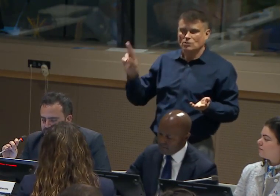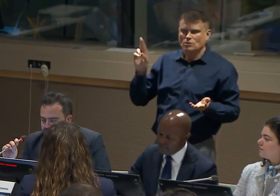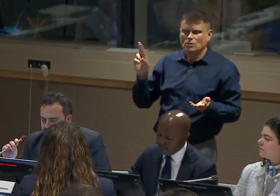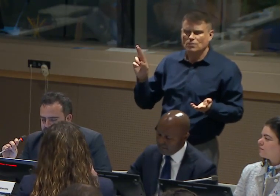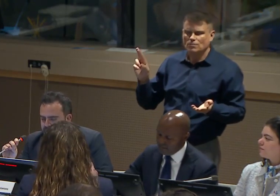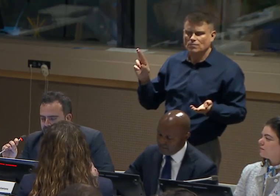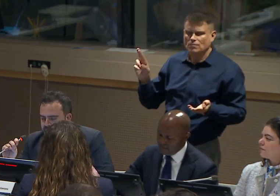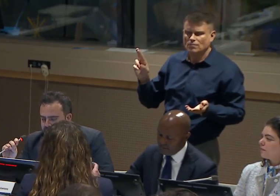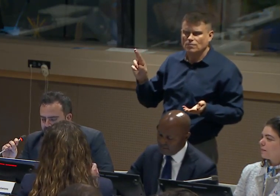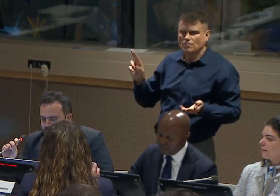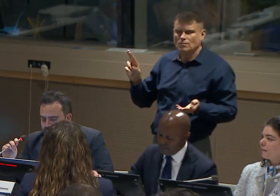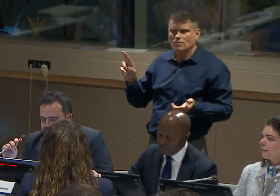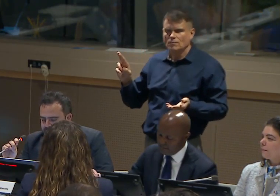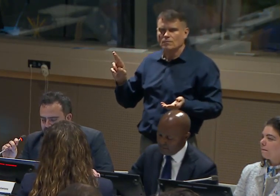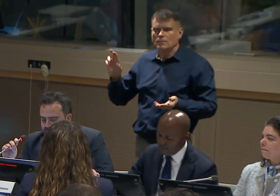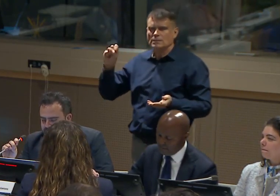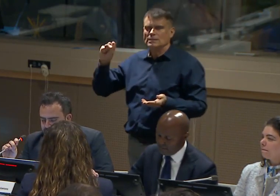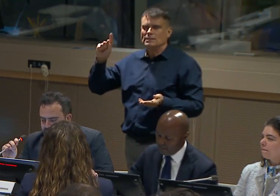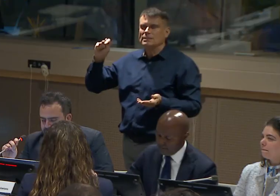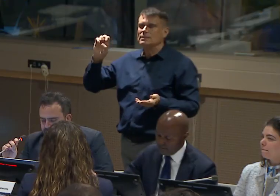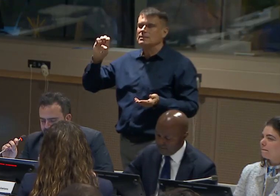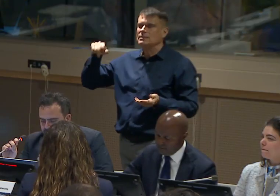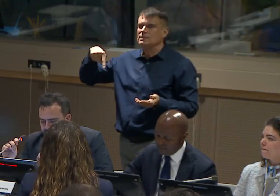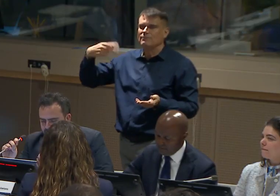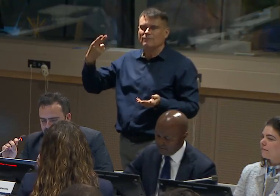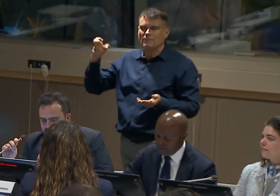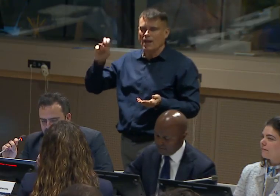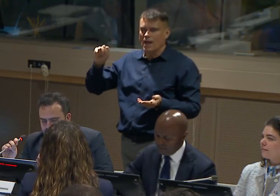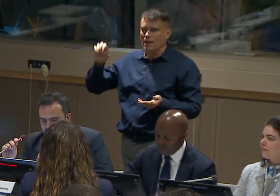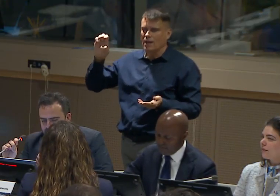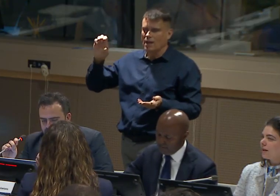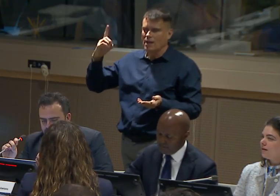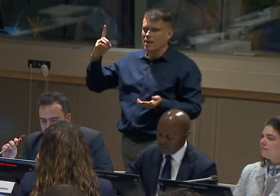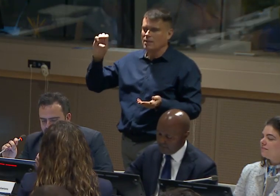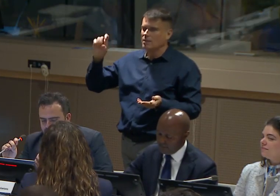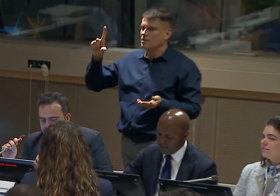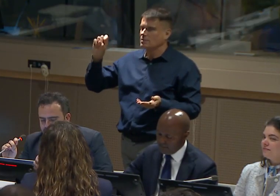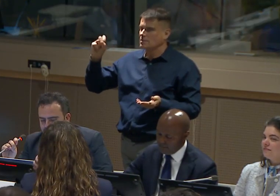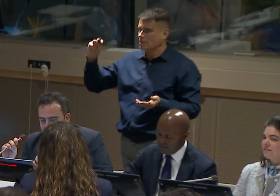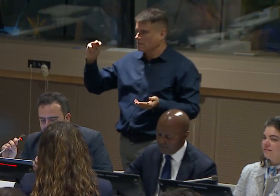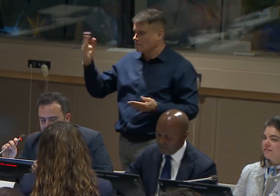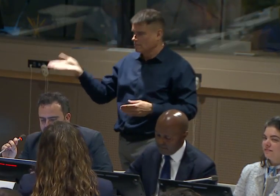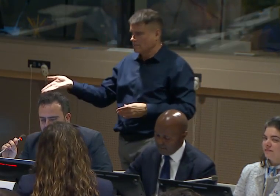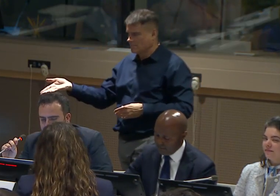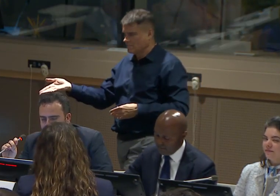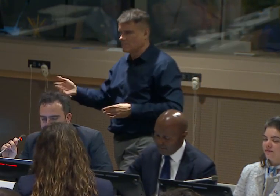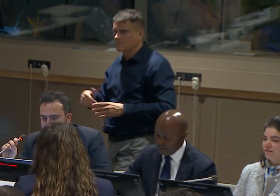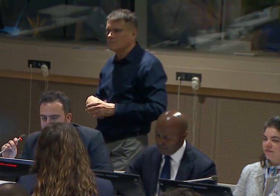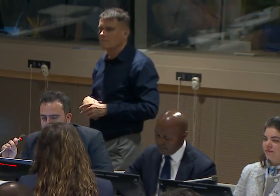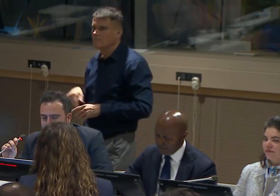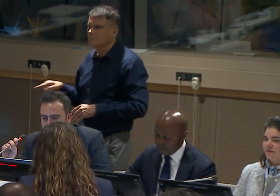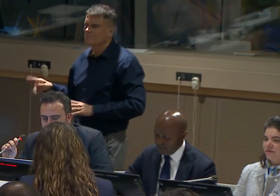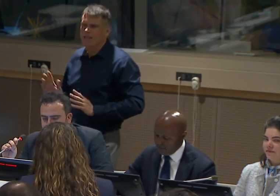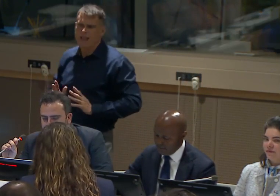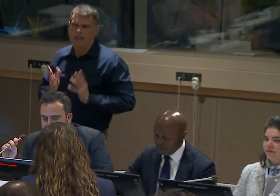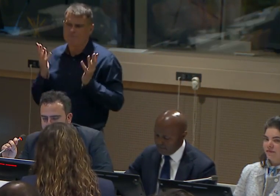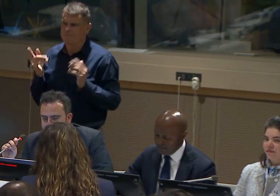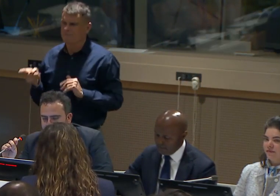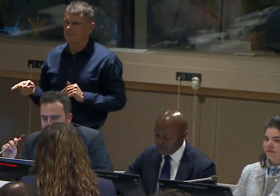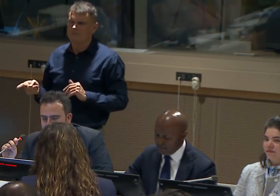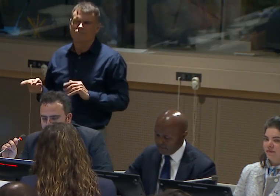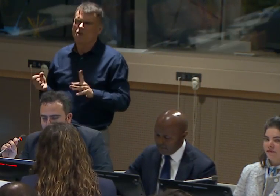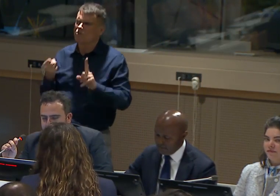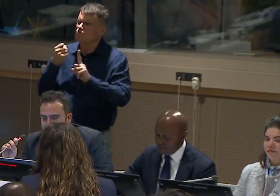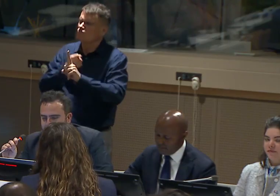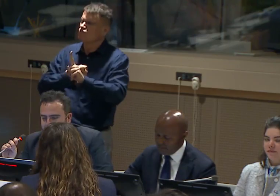Research Institute, and who has a star-studded past when it comes to field of autism. So Dr. Edelson